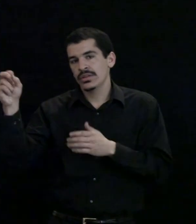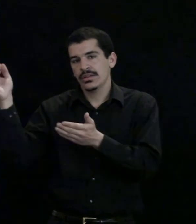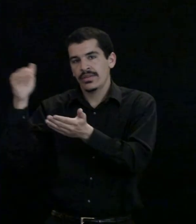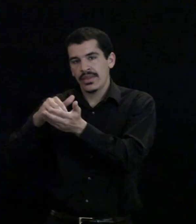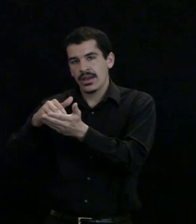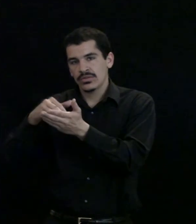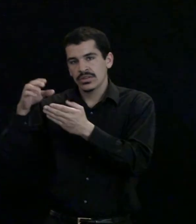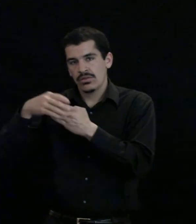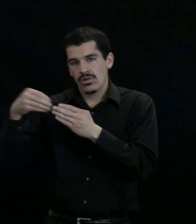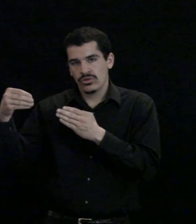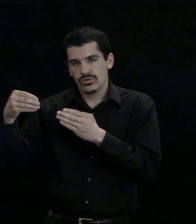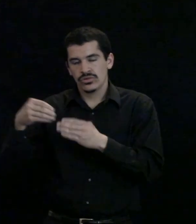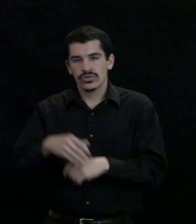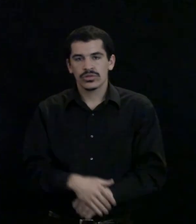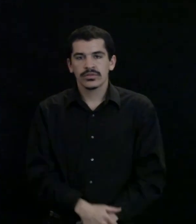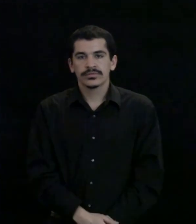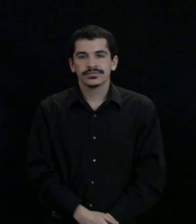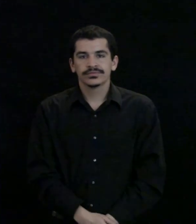$830,000.